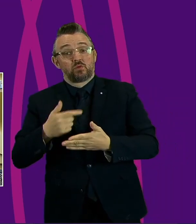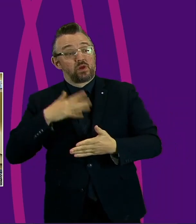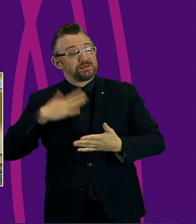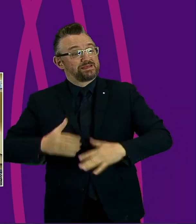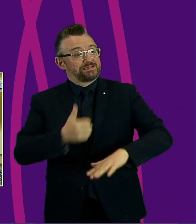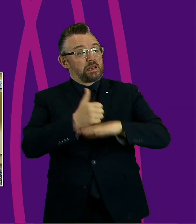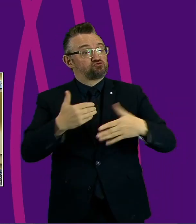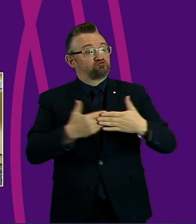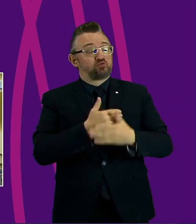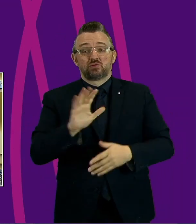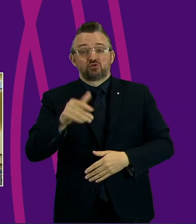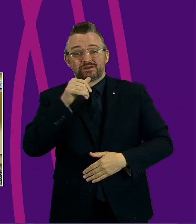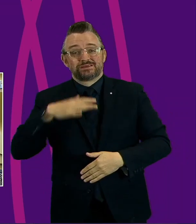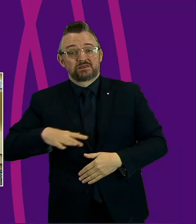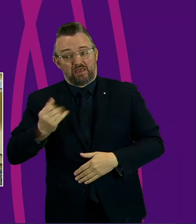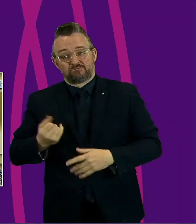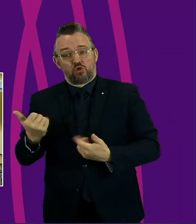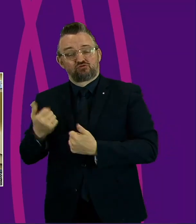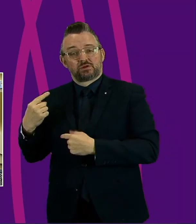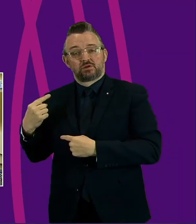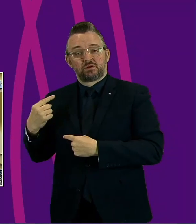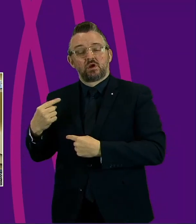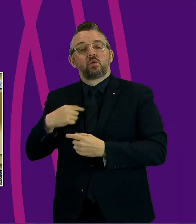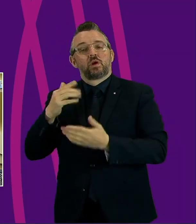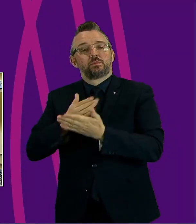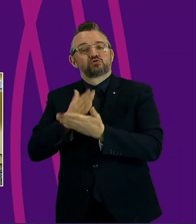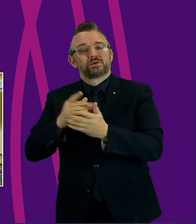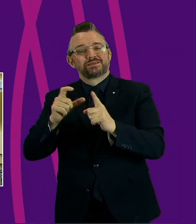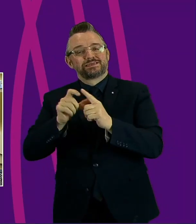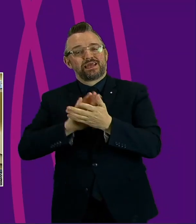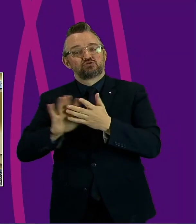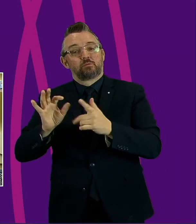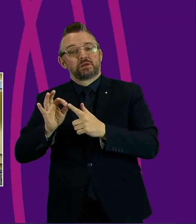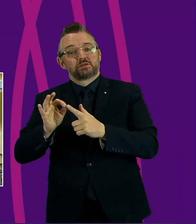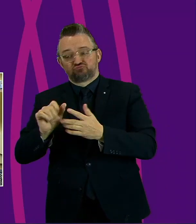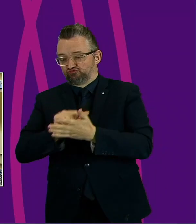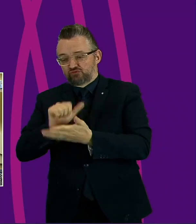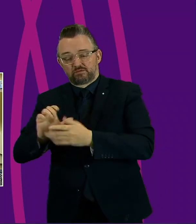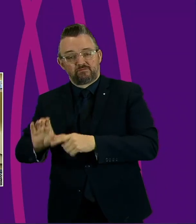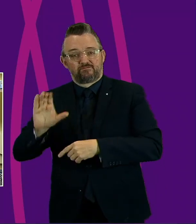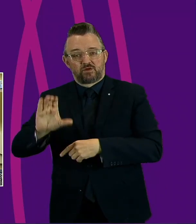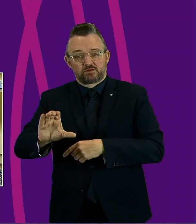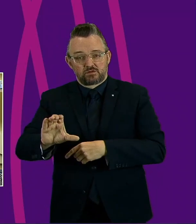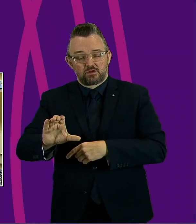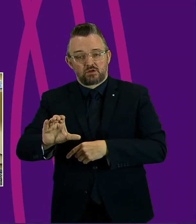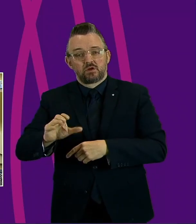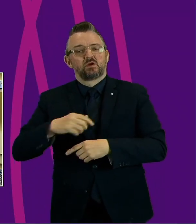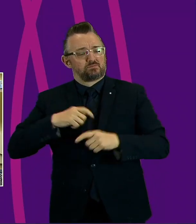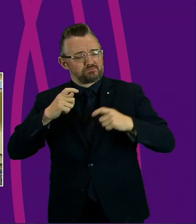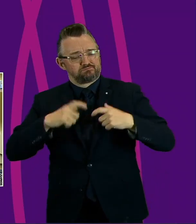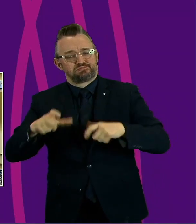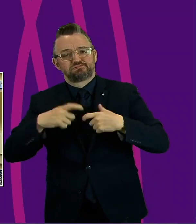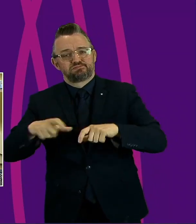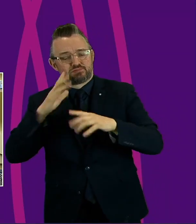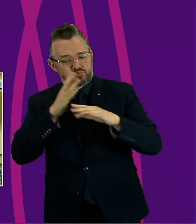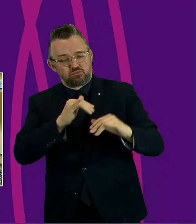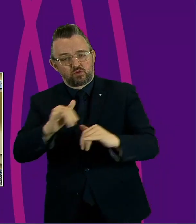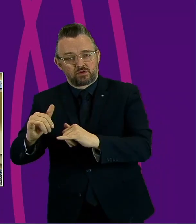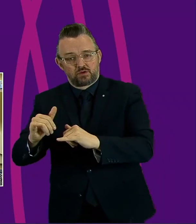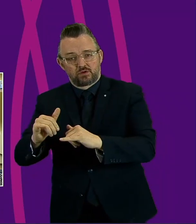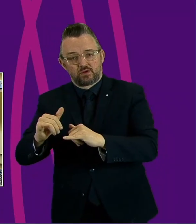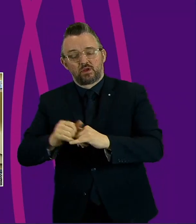Our responsibility is to make sure DHPs are properly resourced, and we will continue to monitor and do that. Then the